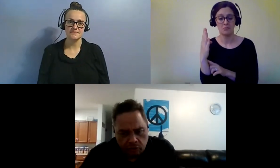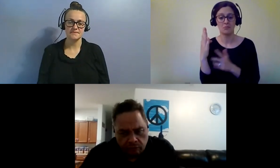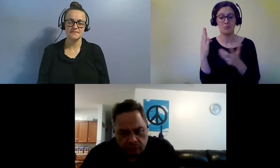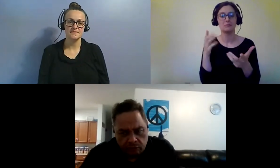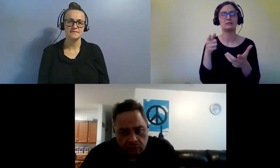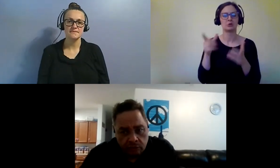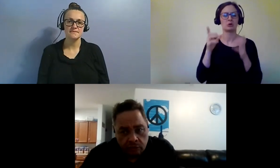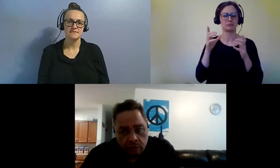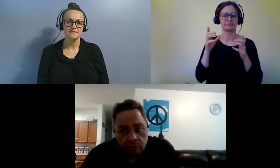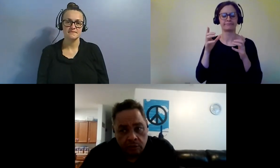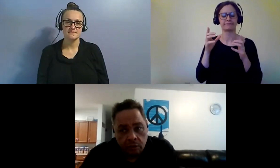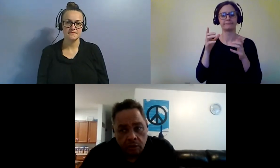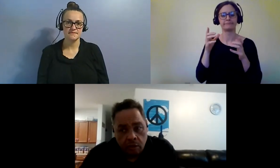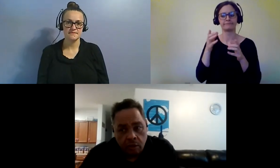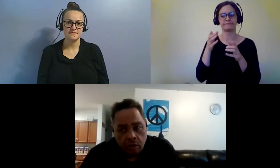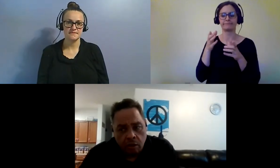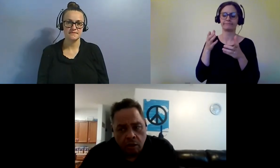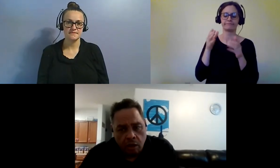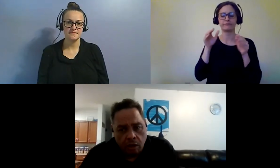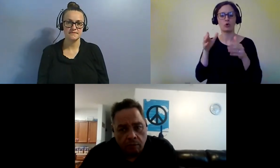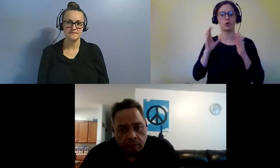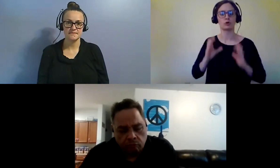customer service